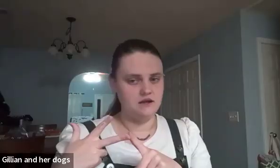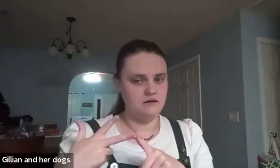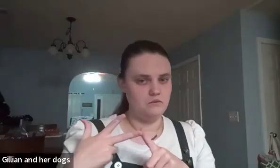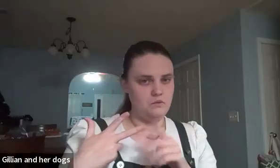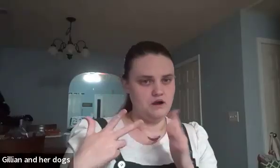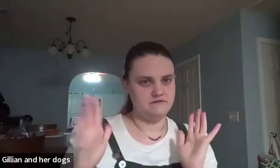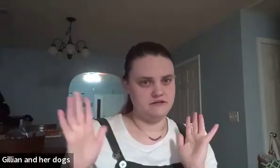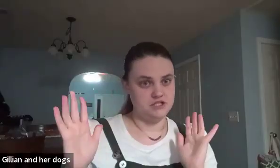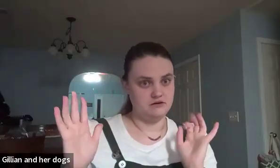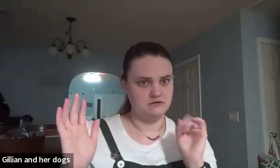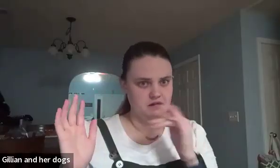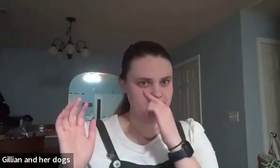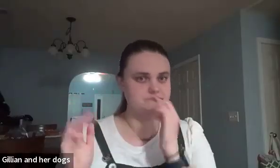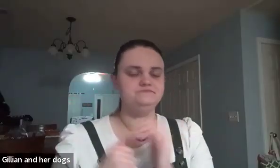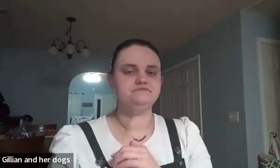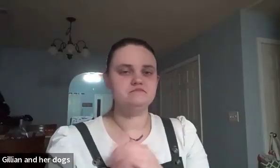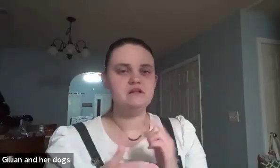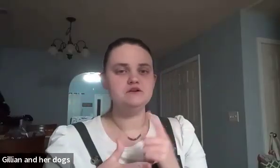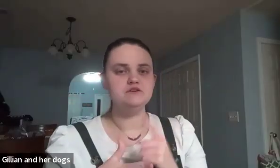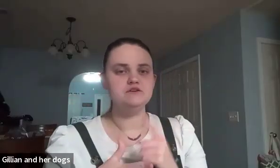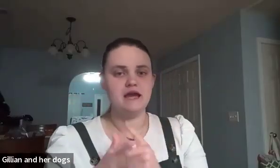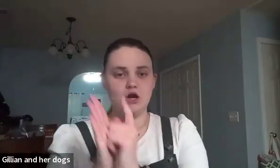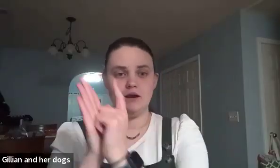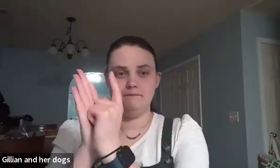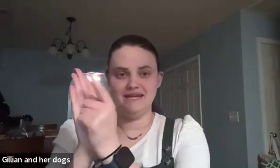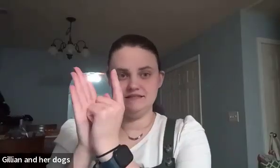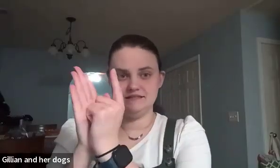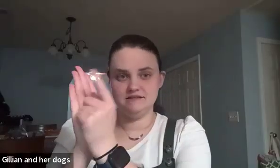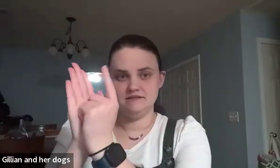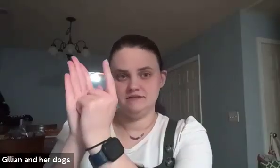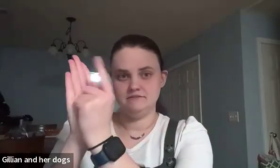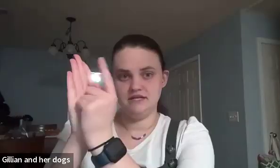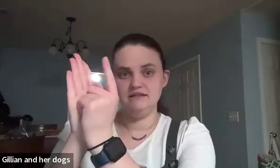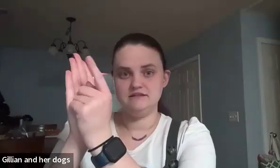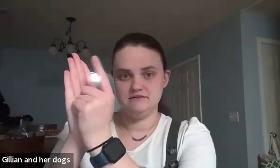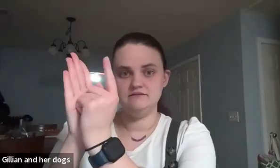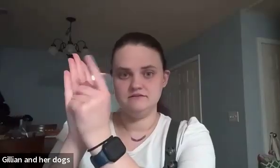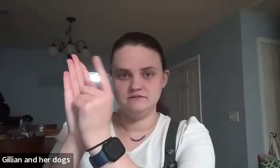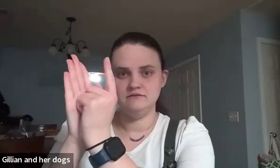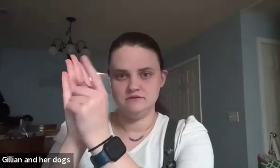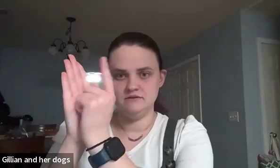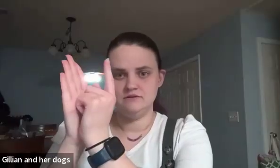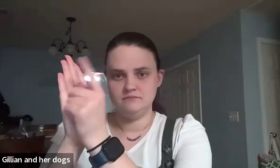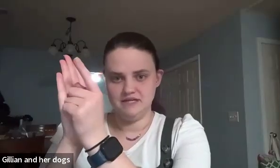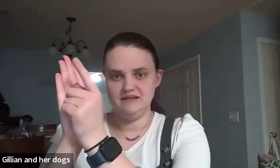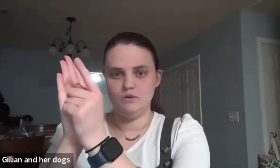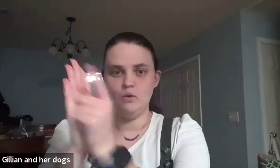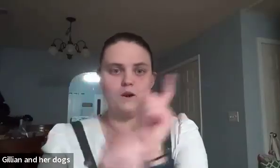then we'll kind of finish there, okay? So we had our minute, minute, minute,